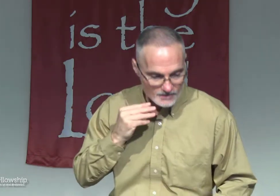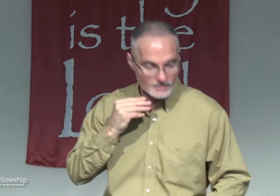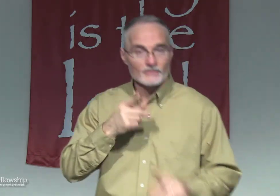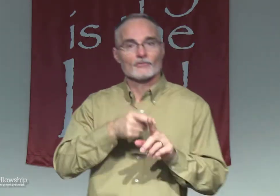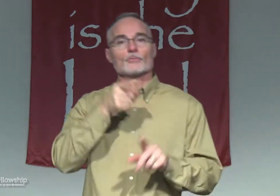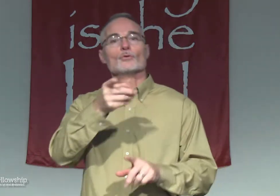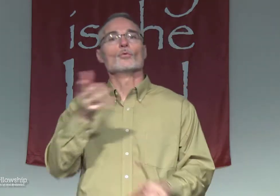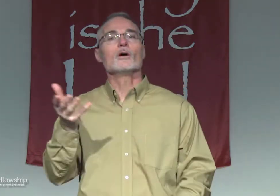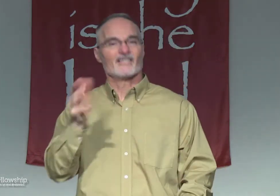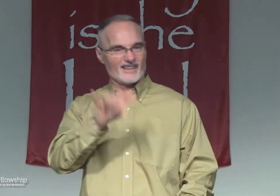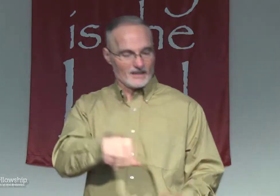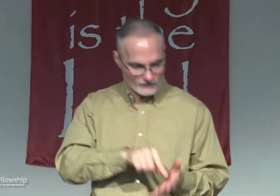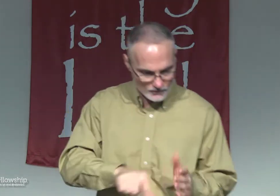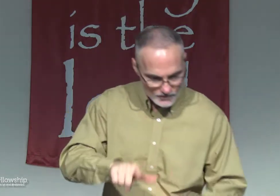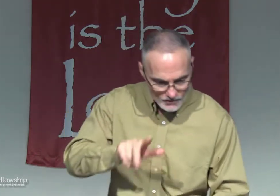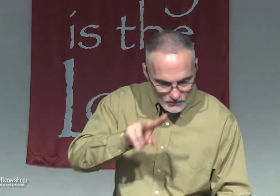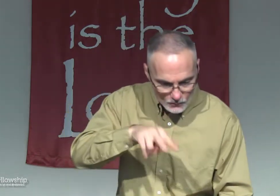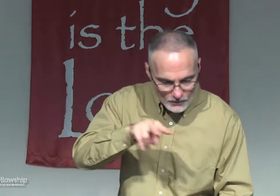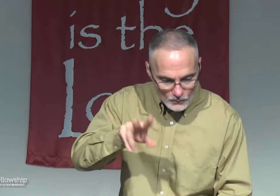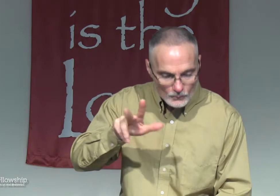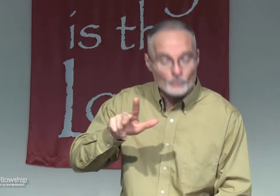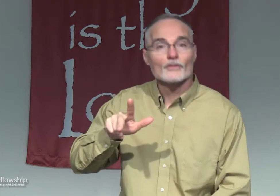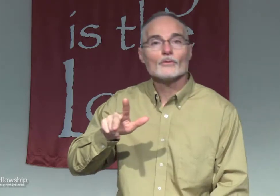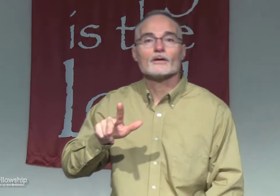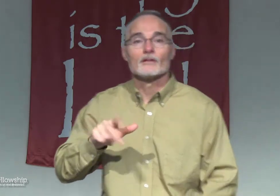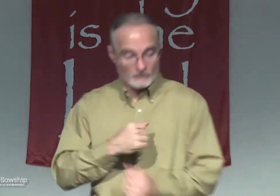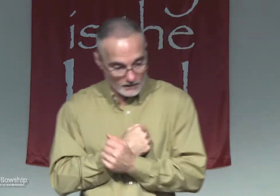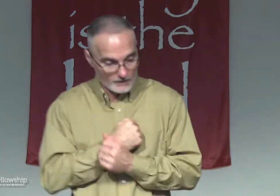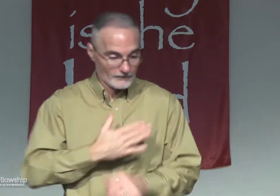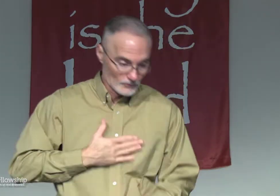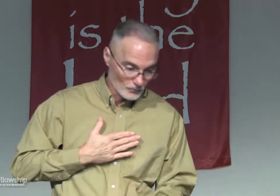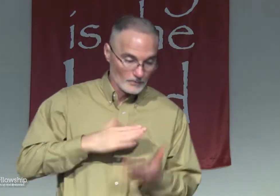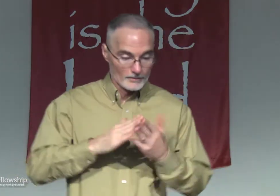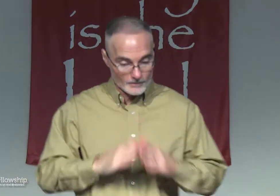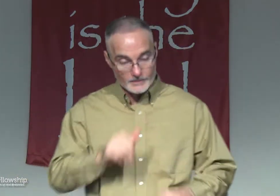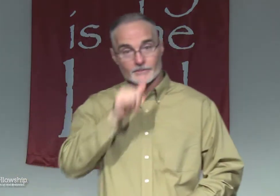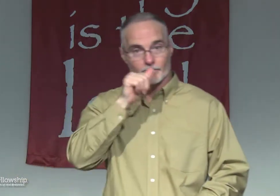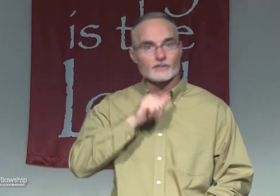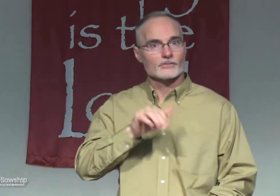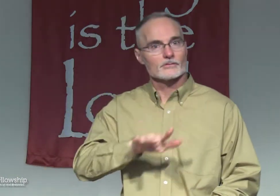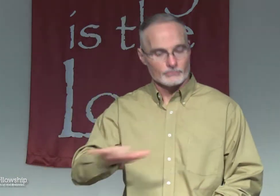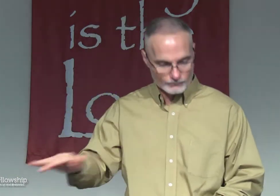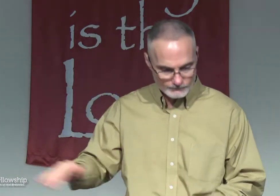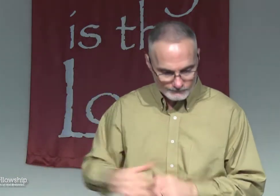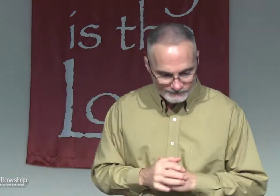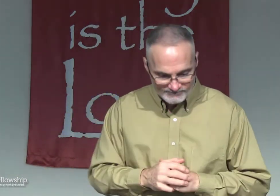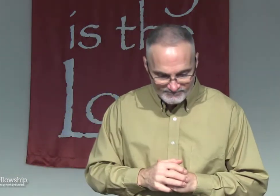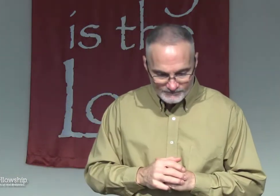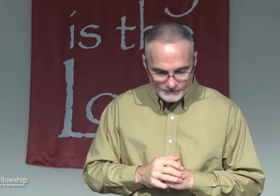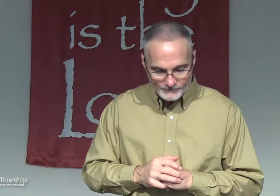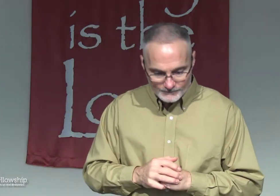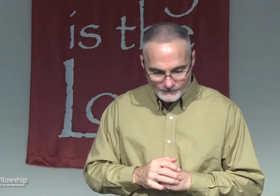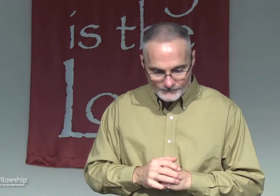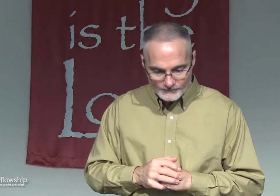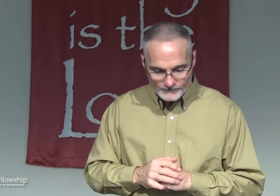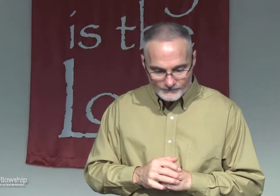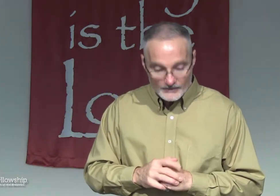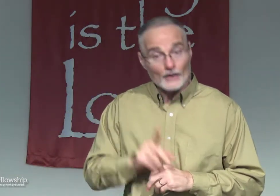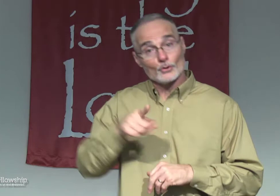will see that. They will experience those things mentioned in verses 22 and 23, love, peace, joy, patience, and so